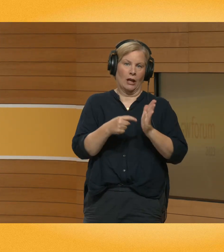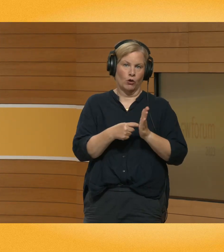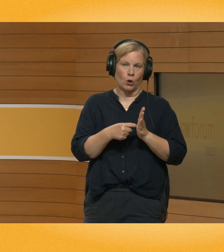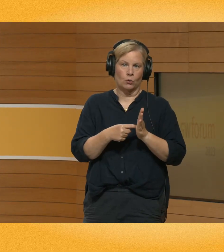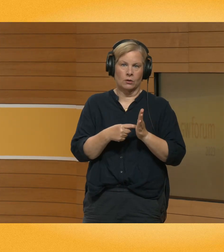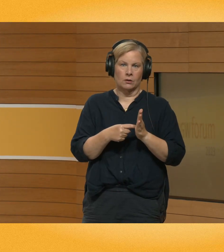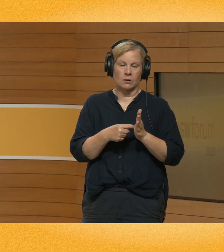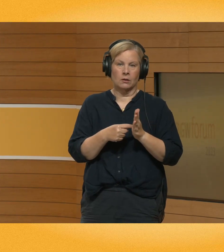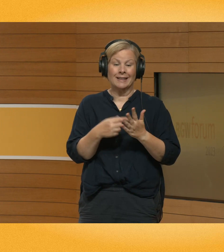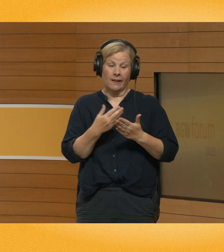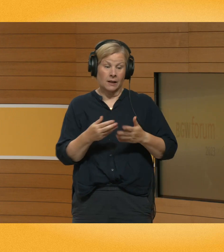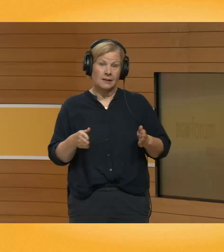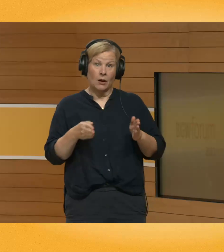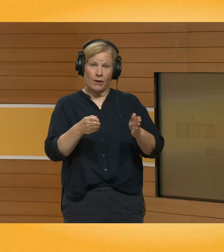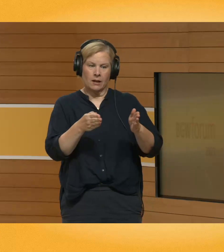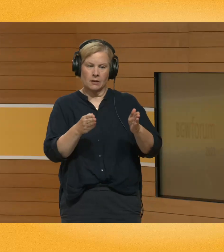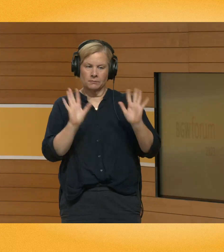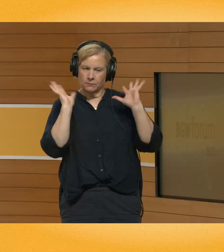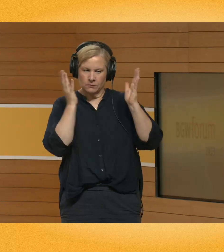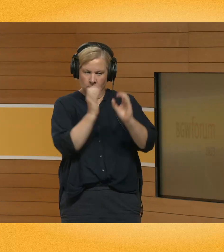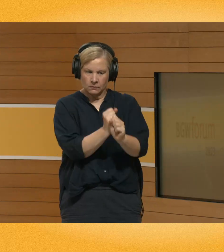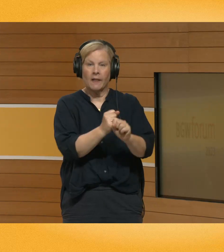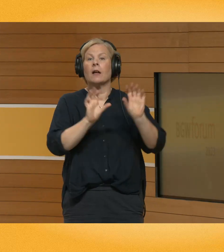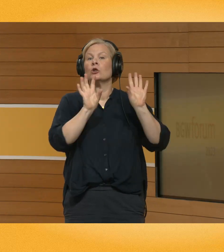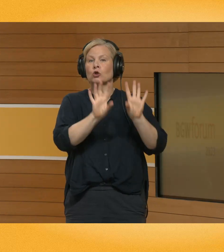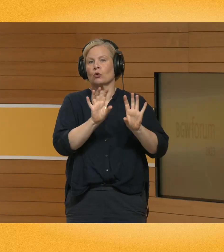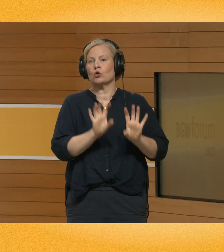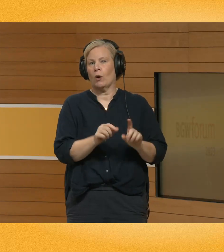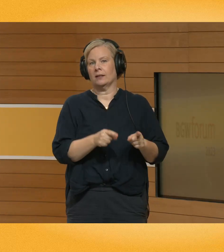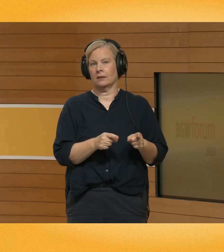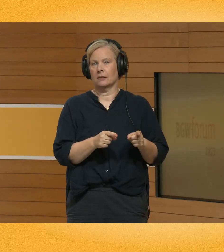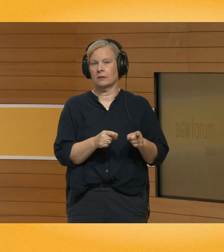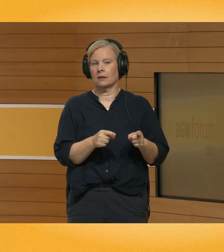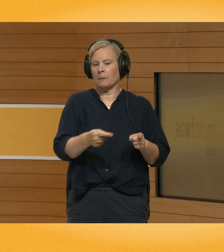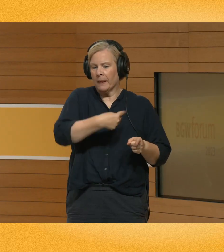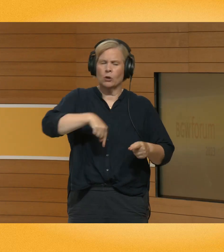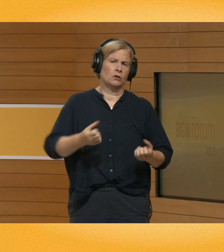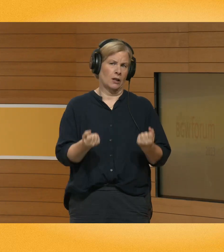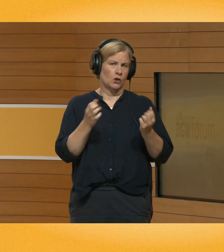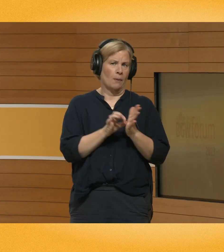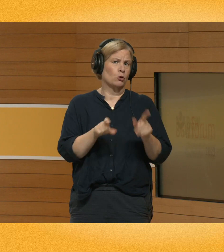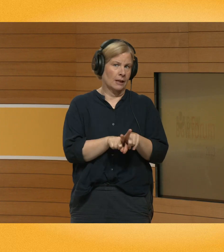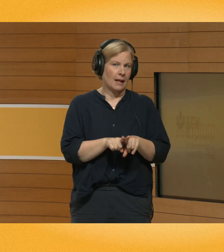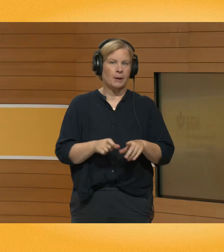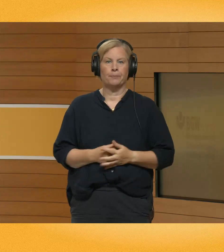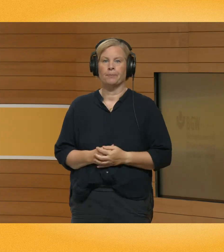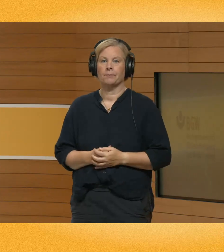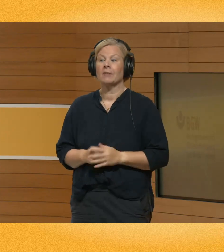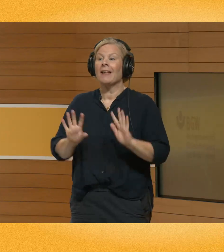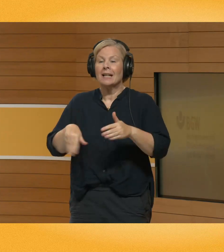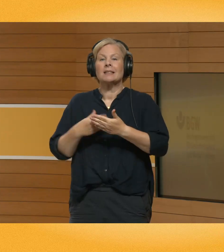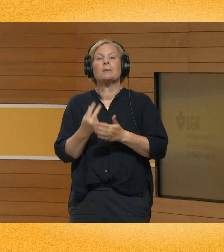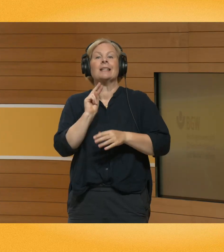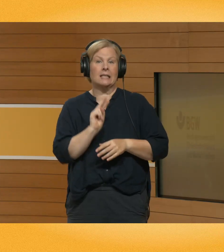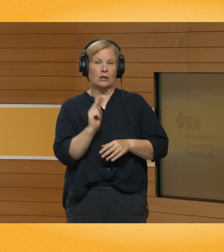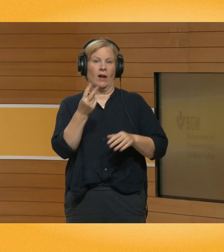anyway, that's what we have been focusing on. So it focuses on the structures, how staff are supported. It